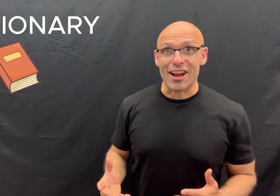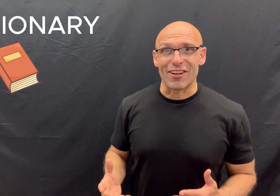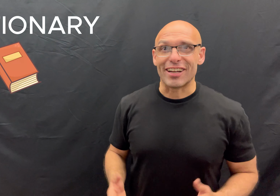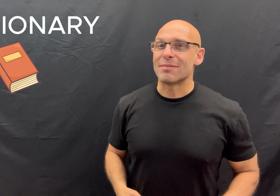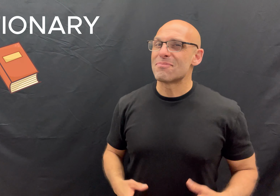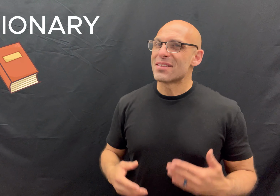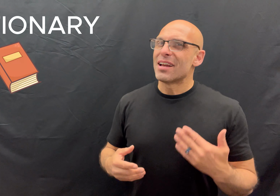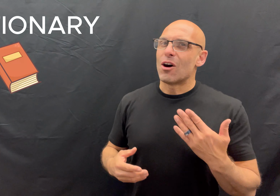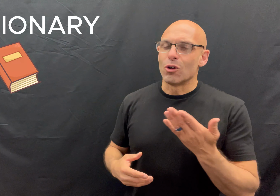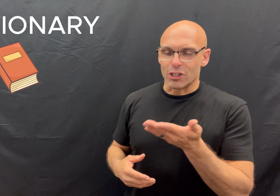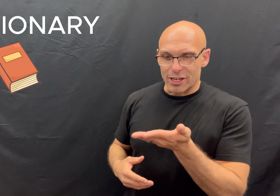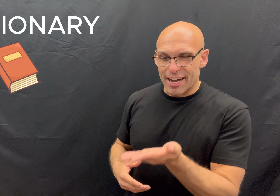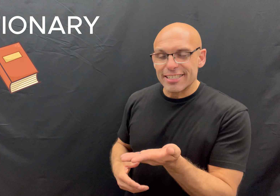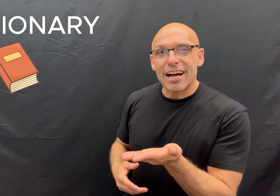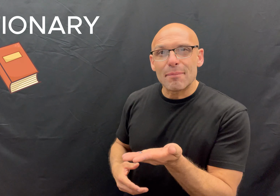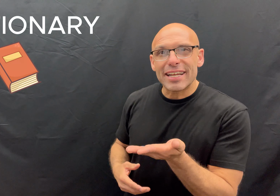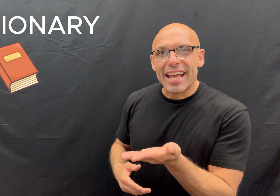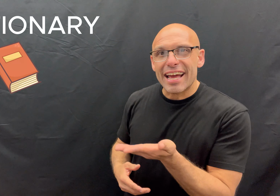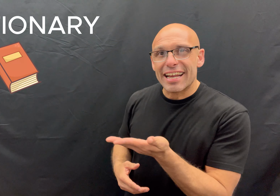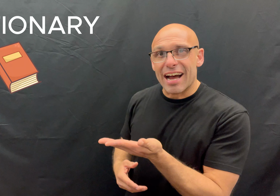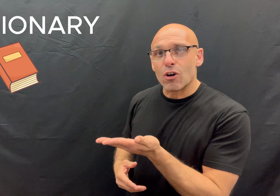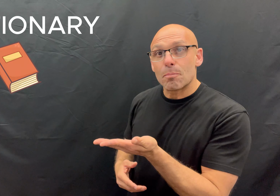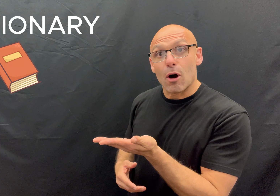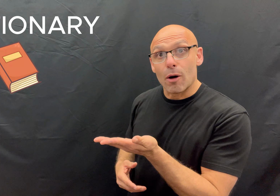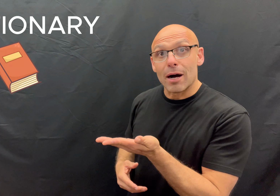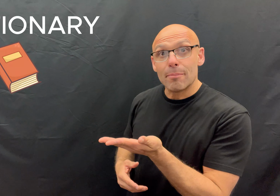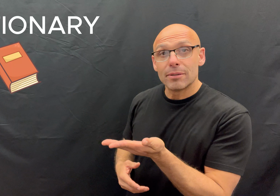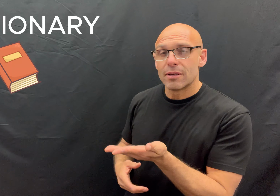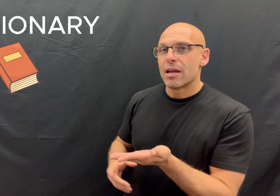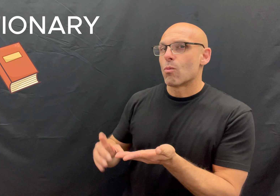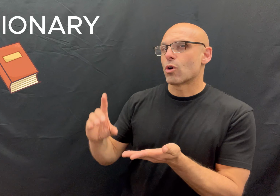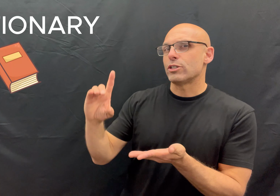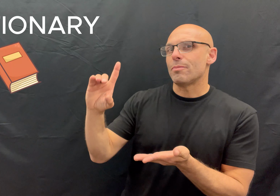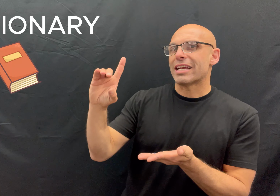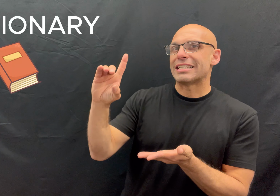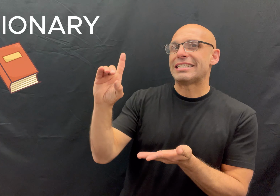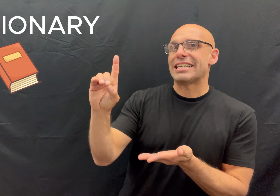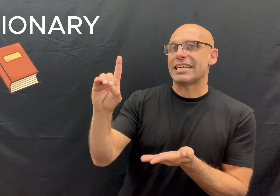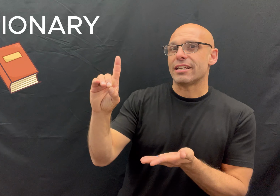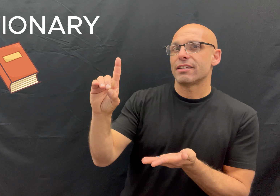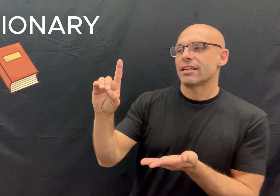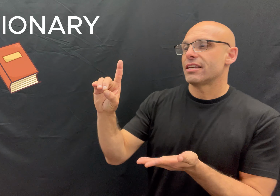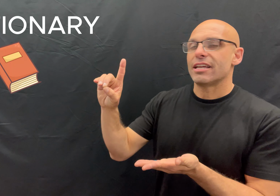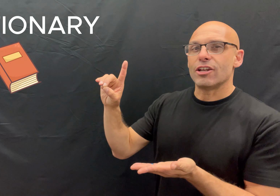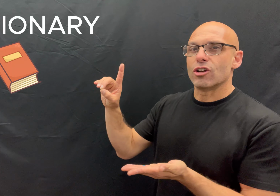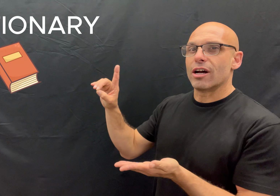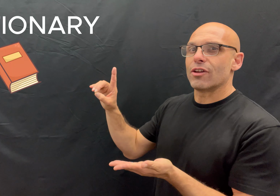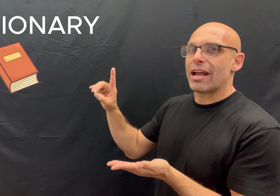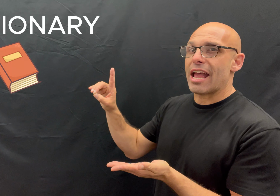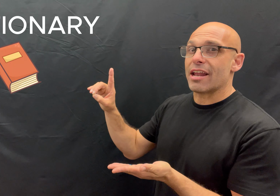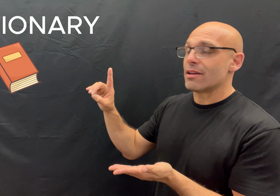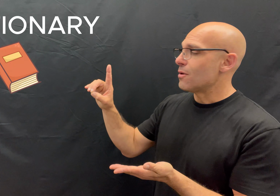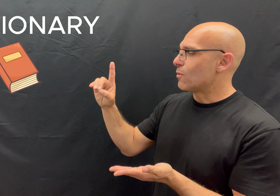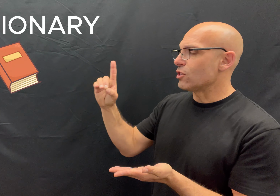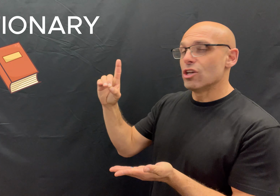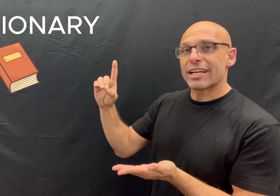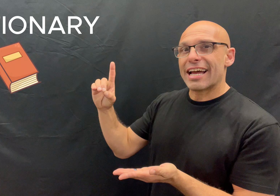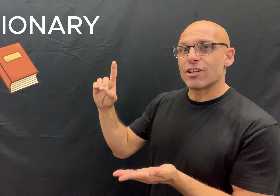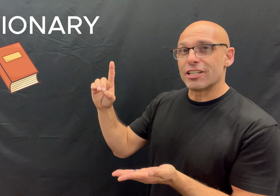Dictionary. Hold your non-dominant hand out, palm up. We're going to make a D in your other hand. When you look at your